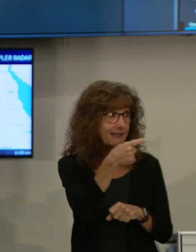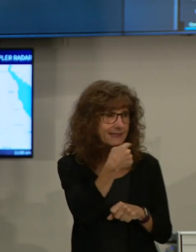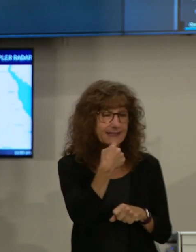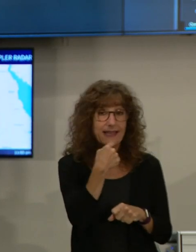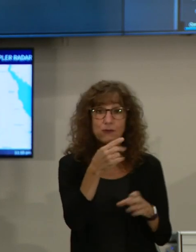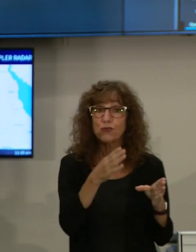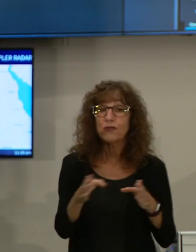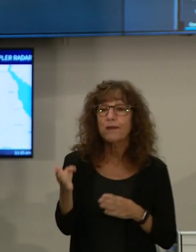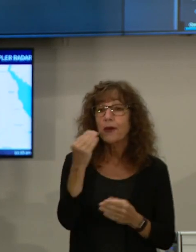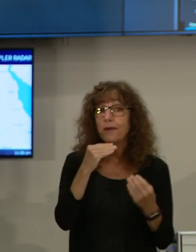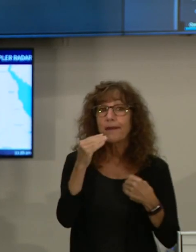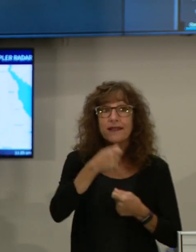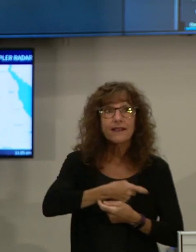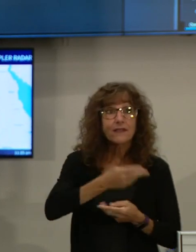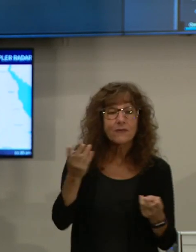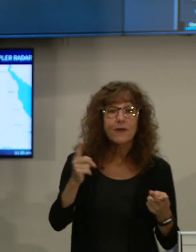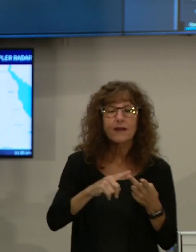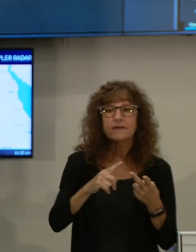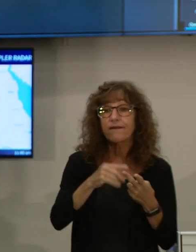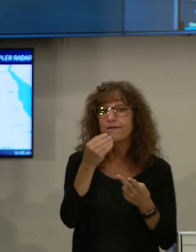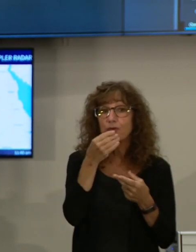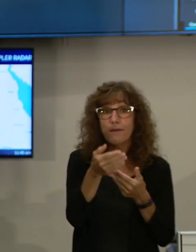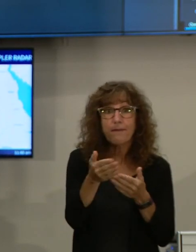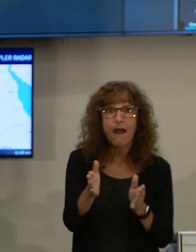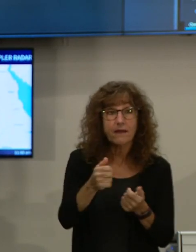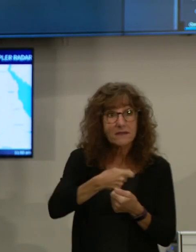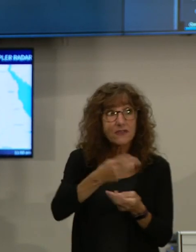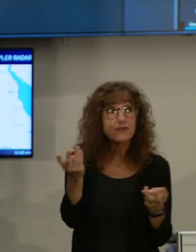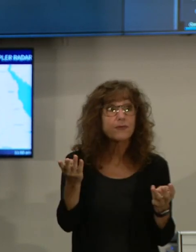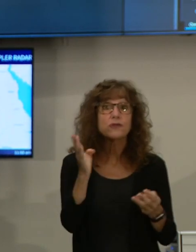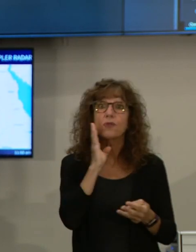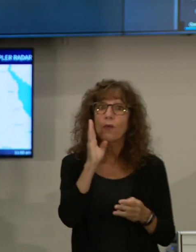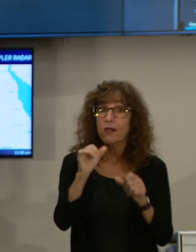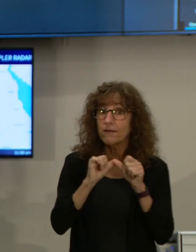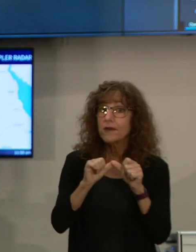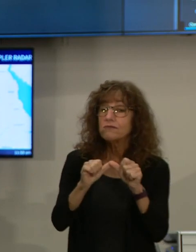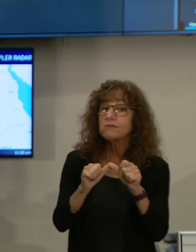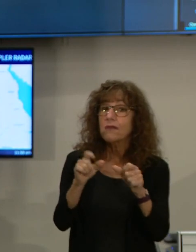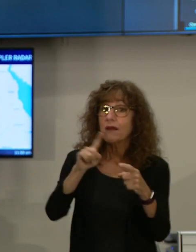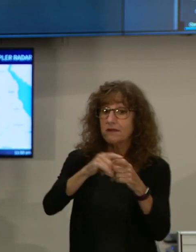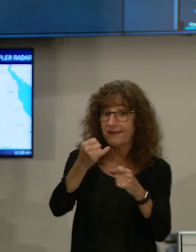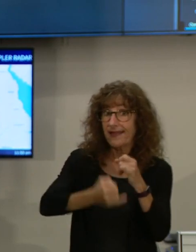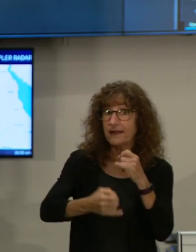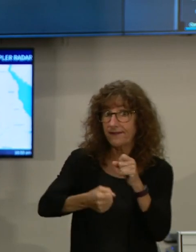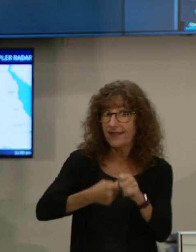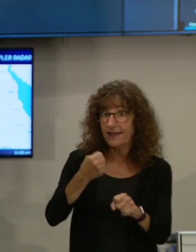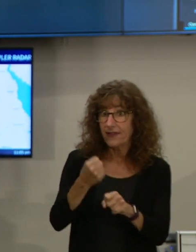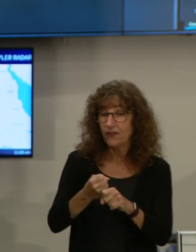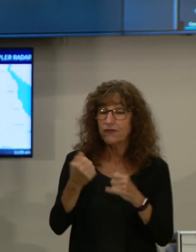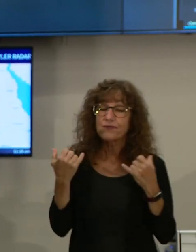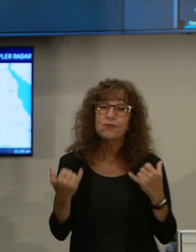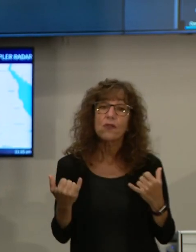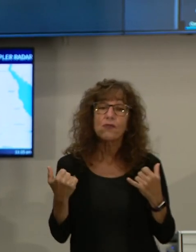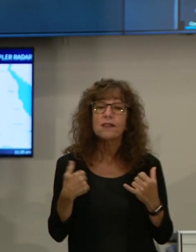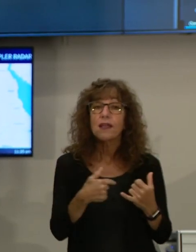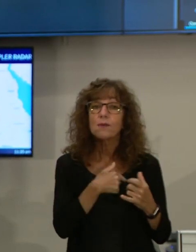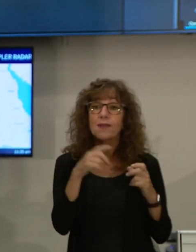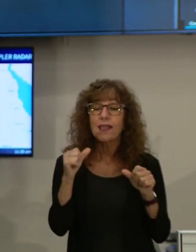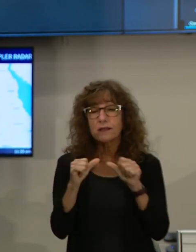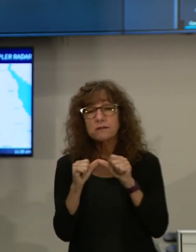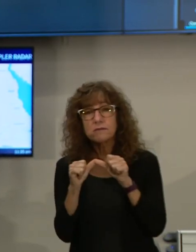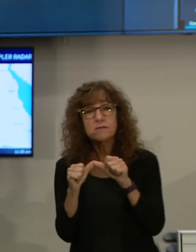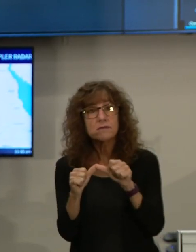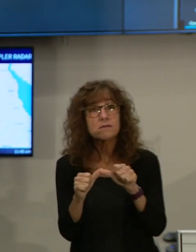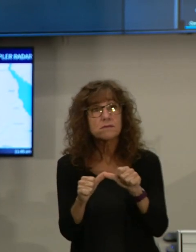prepared meal distributions and these grocery box distributions will be going on through the end of the year. Right now, we are able to sustain